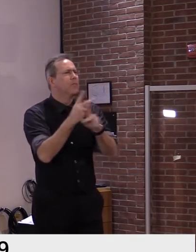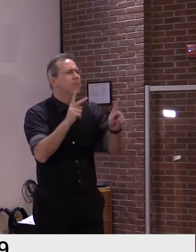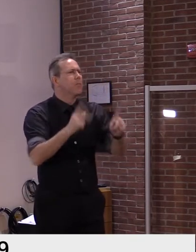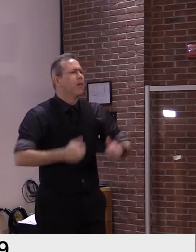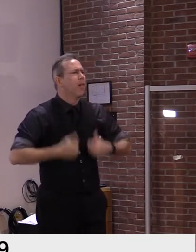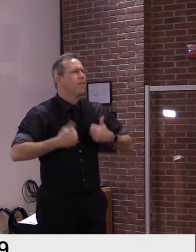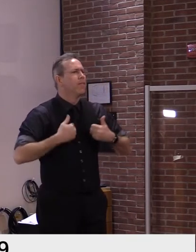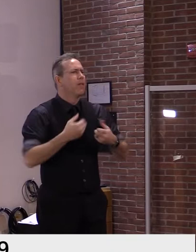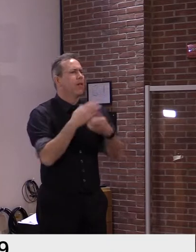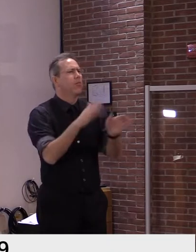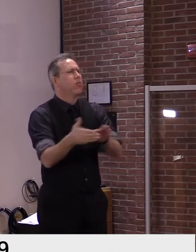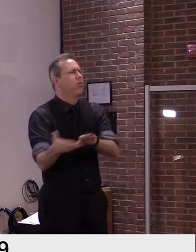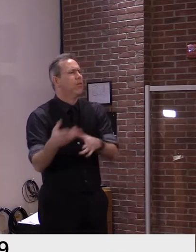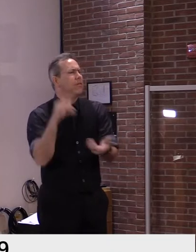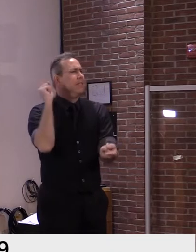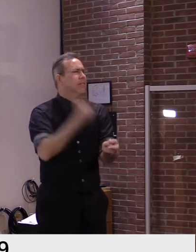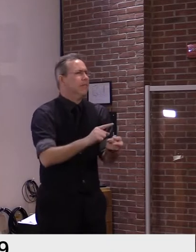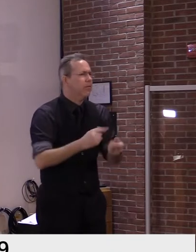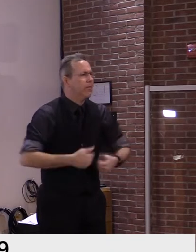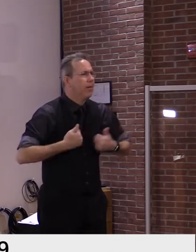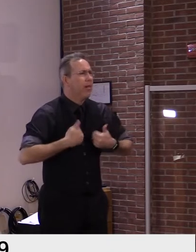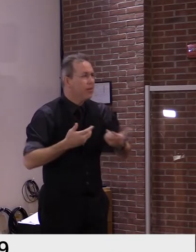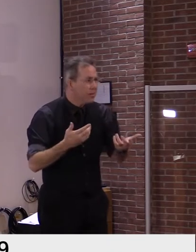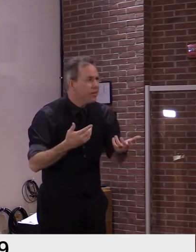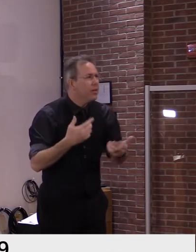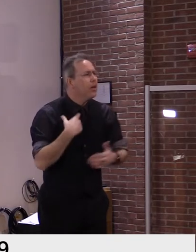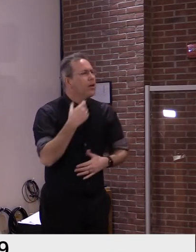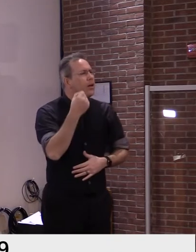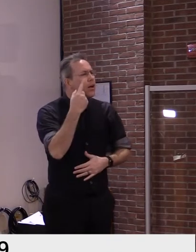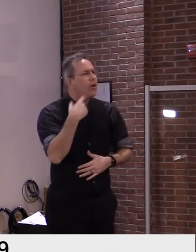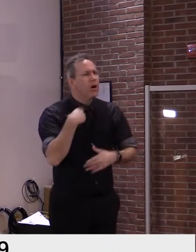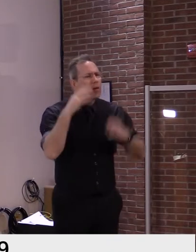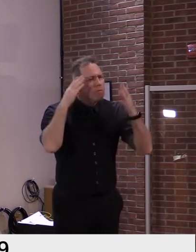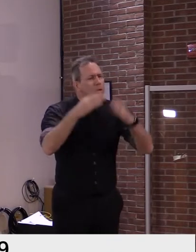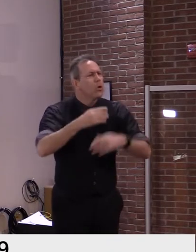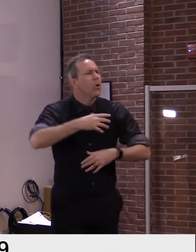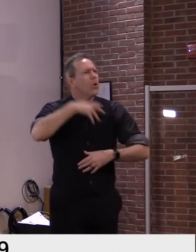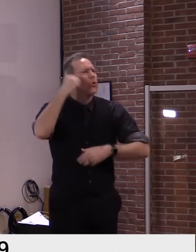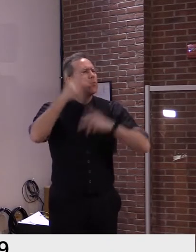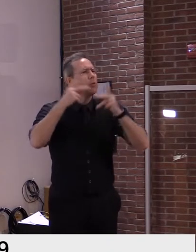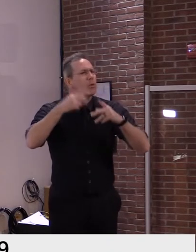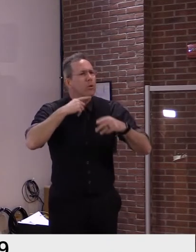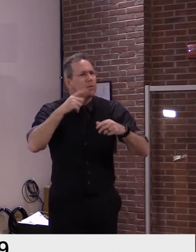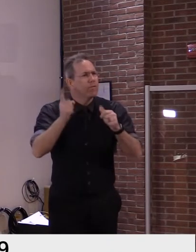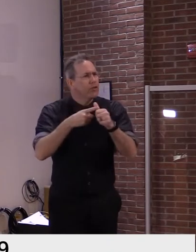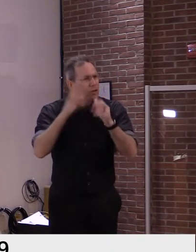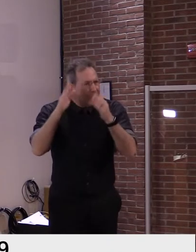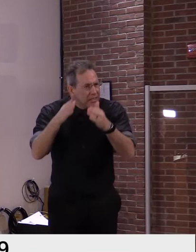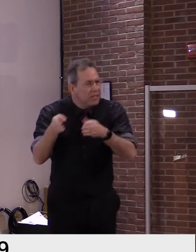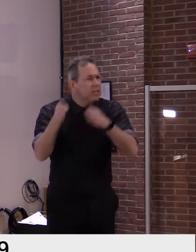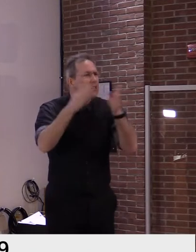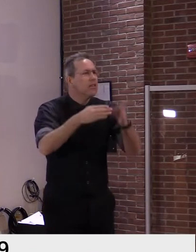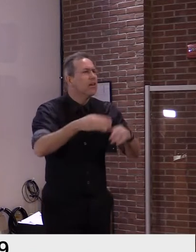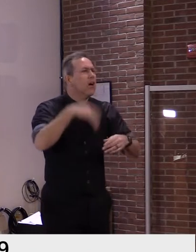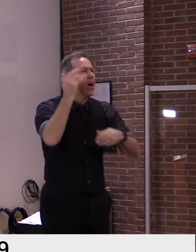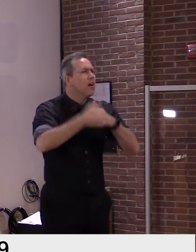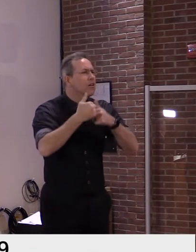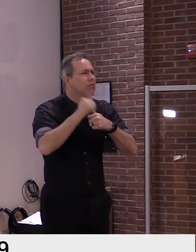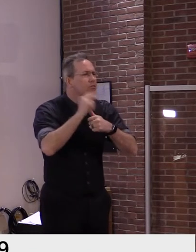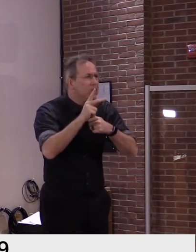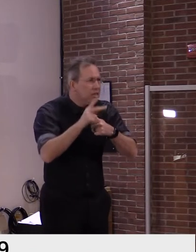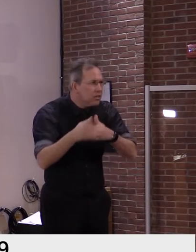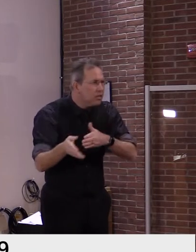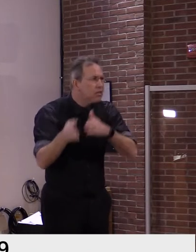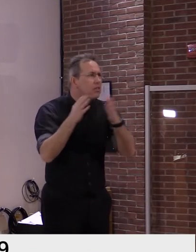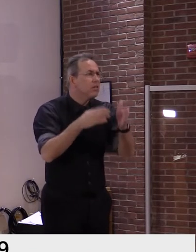age banding, and we'll start turning back to 60 and above towards the end of the month as well, before the end of the month